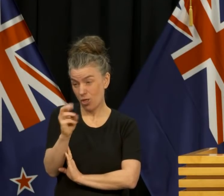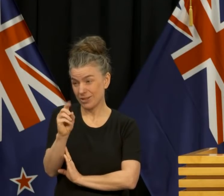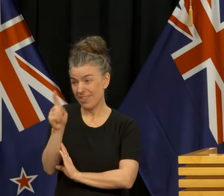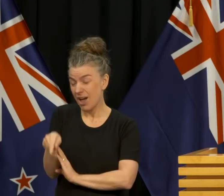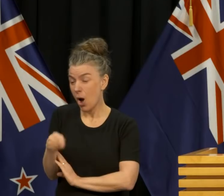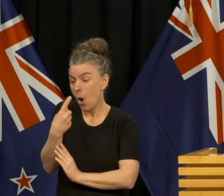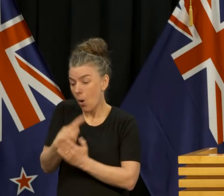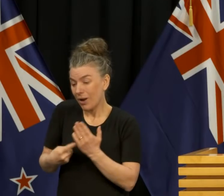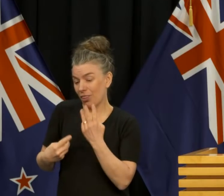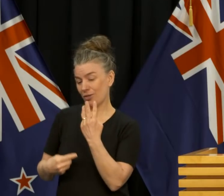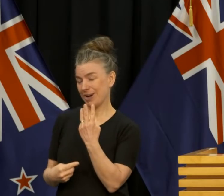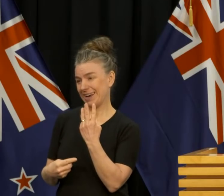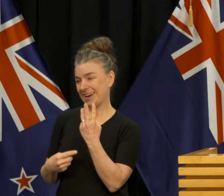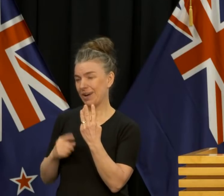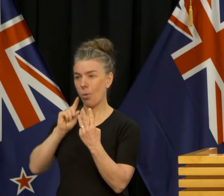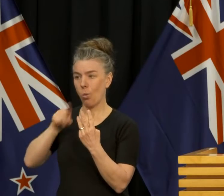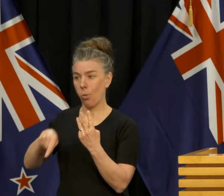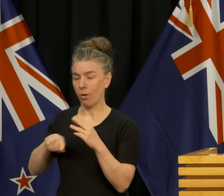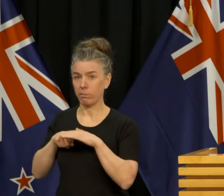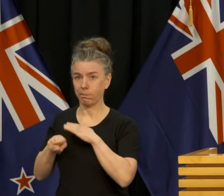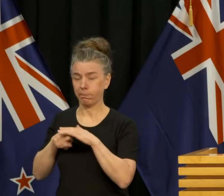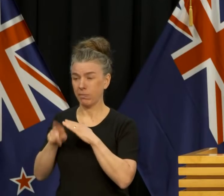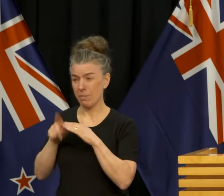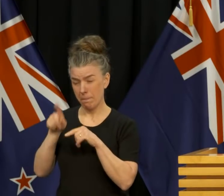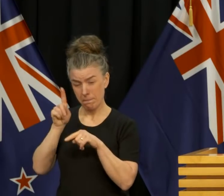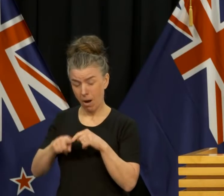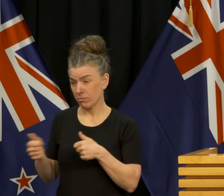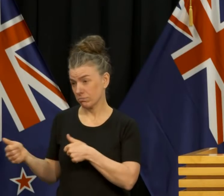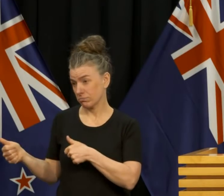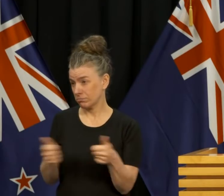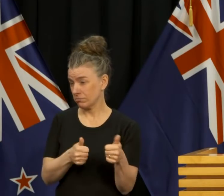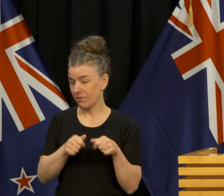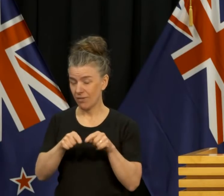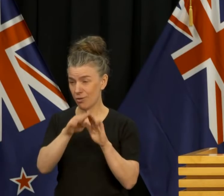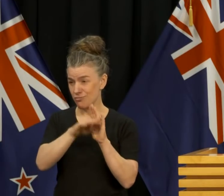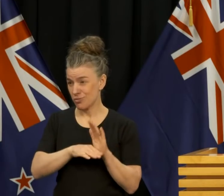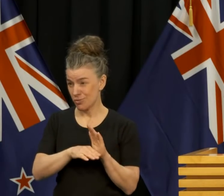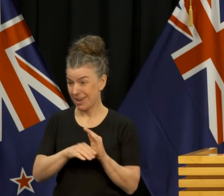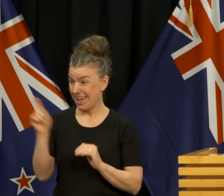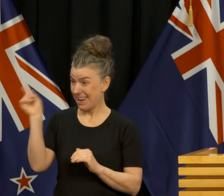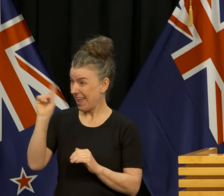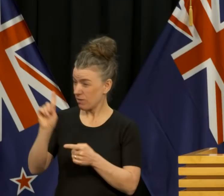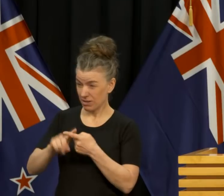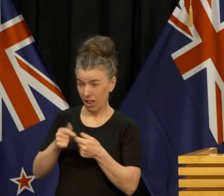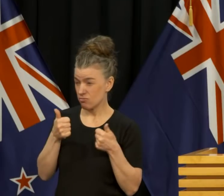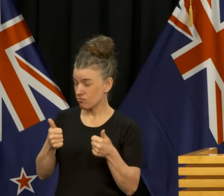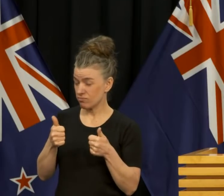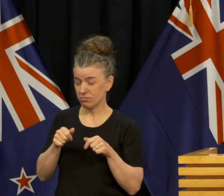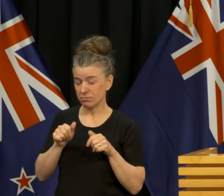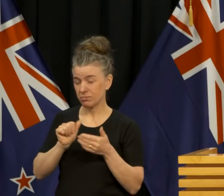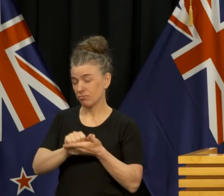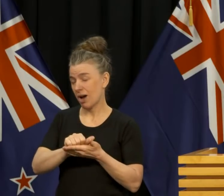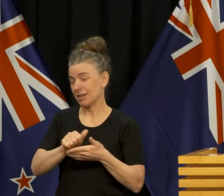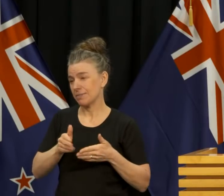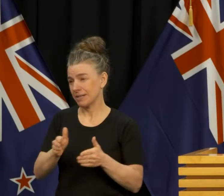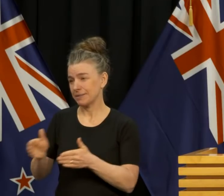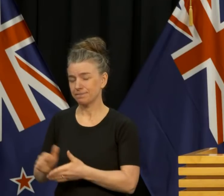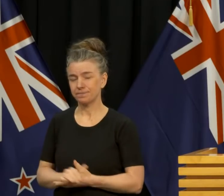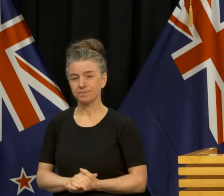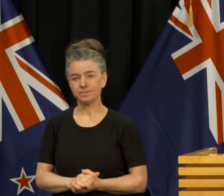acted irresponsibly. The vast majority of people coming through these facilities, even now, are still doing the right thing. The ACT